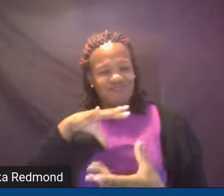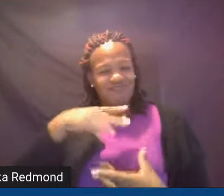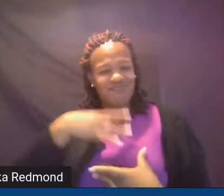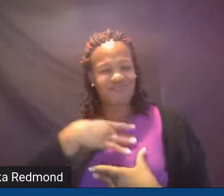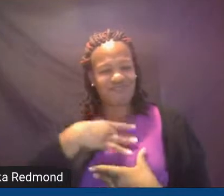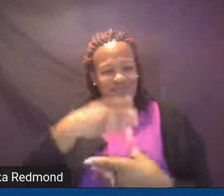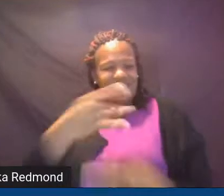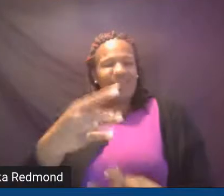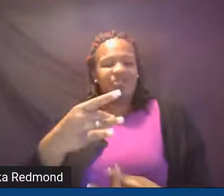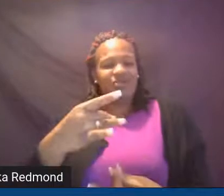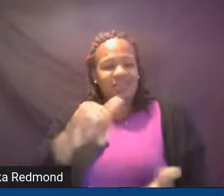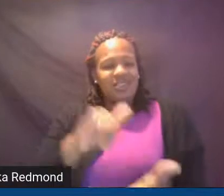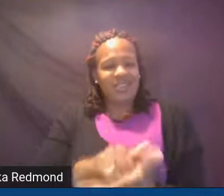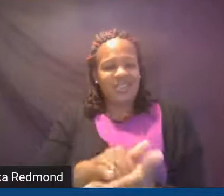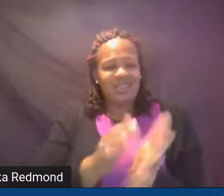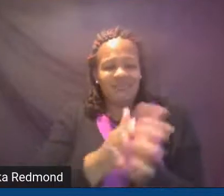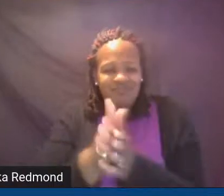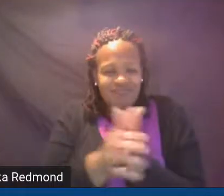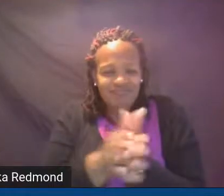now. The one thing that I have learned